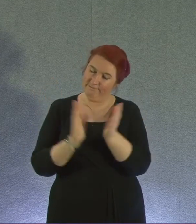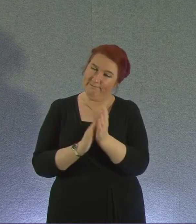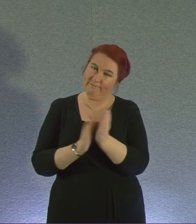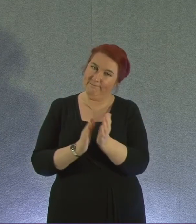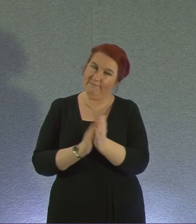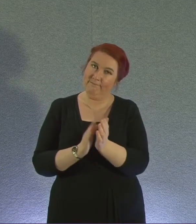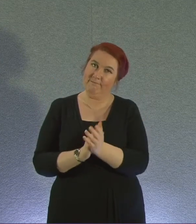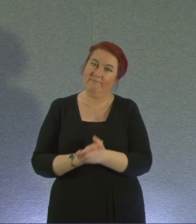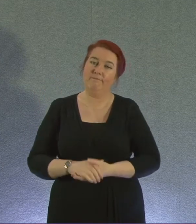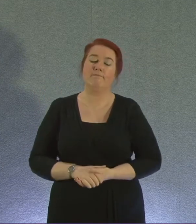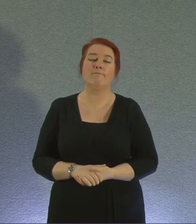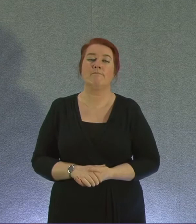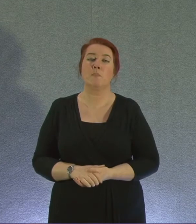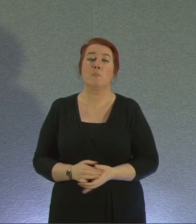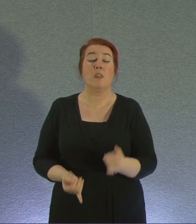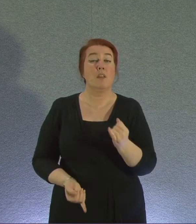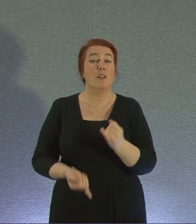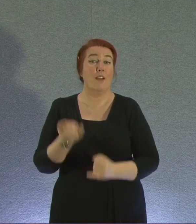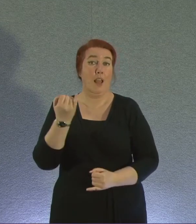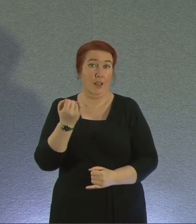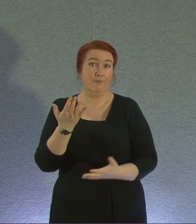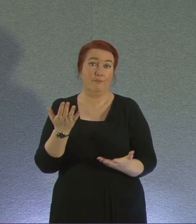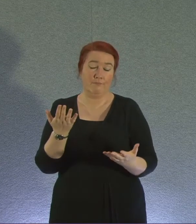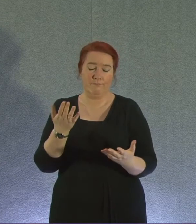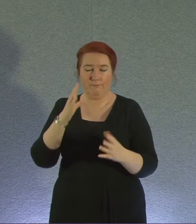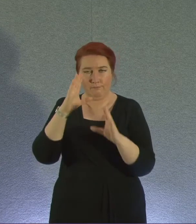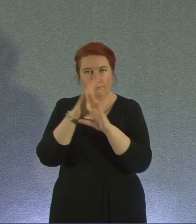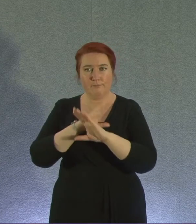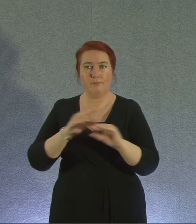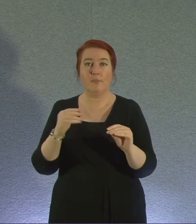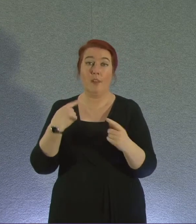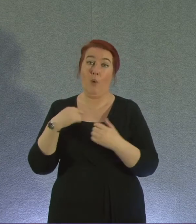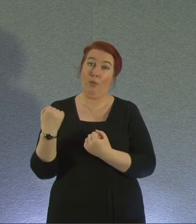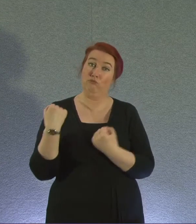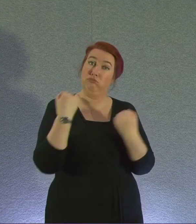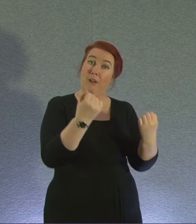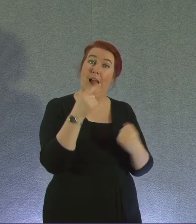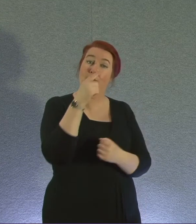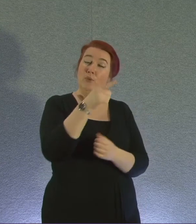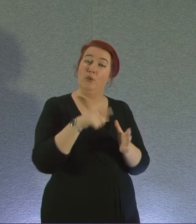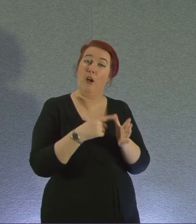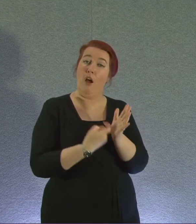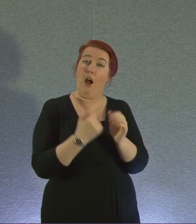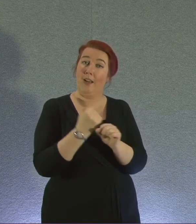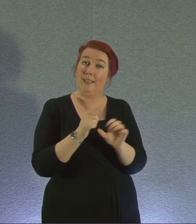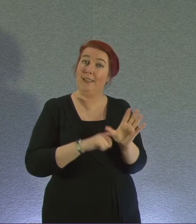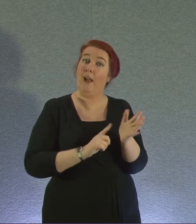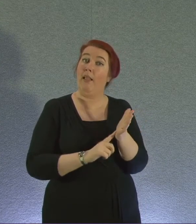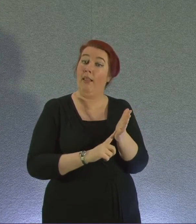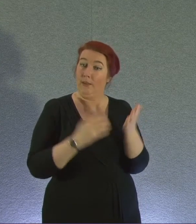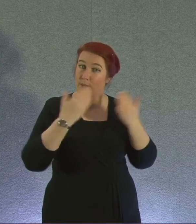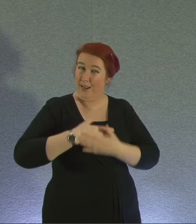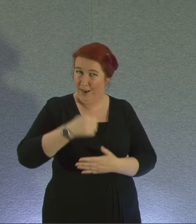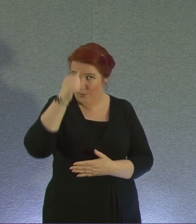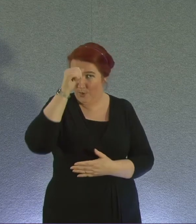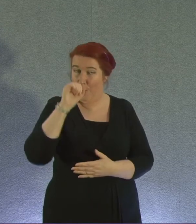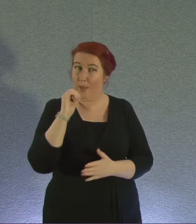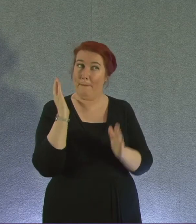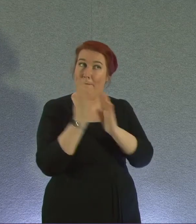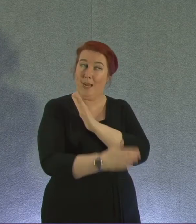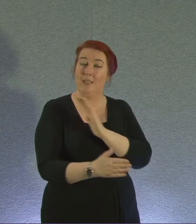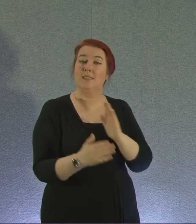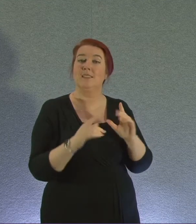And finally, Presiding Officer, as I drive to Argyll tonight, which I intend to do so, I know I shall pass roadside signs that